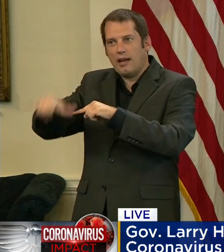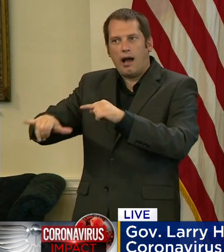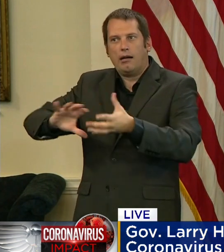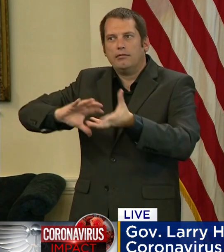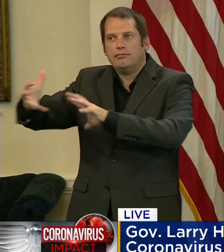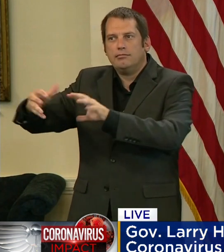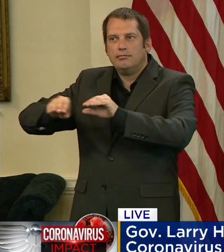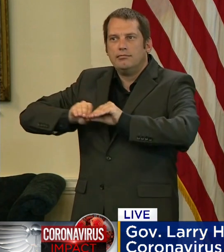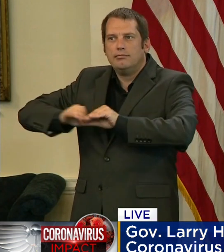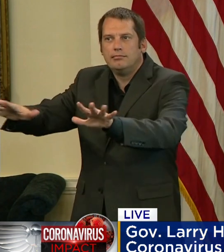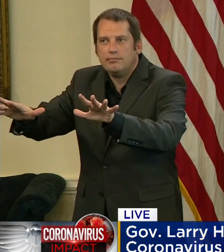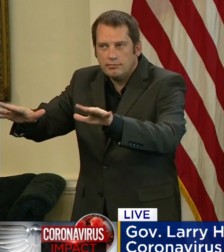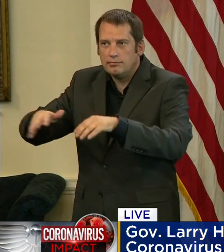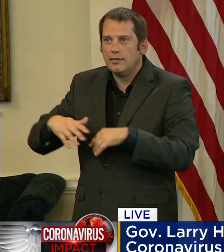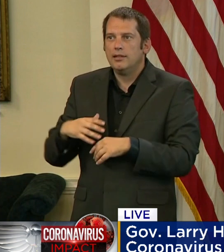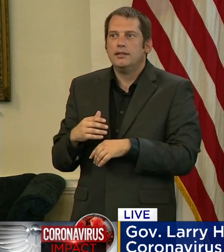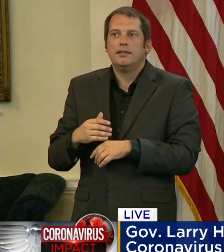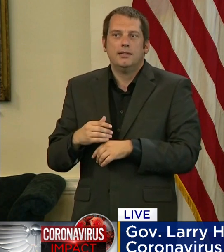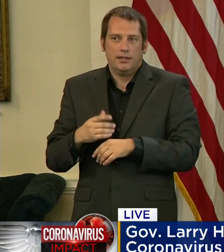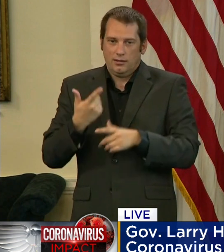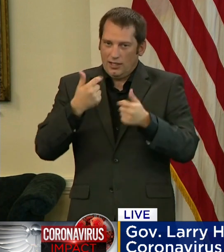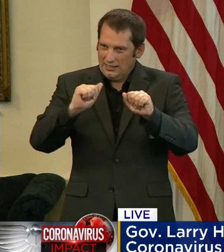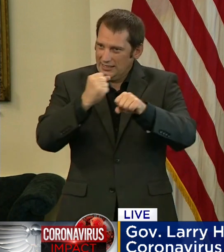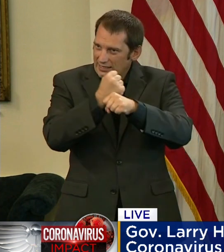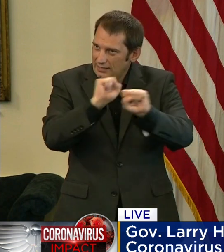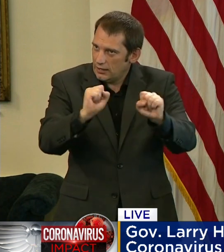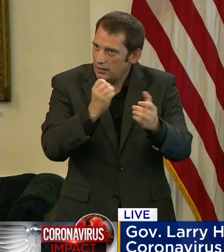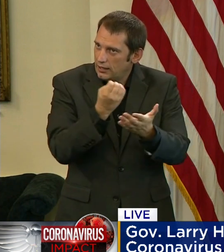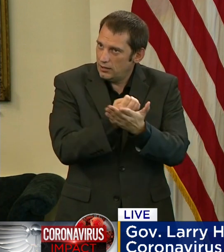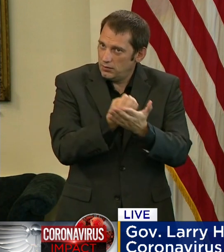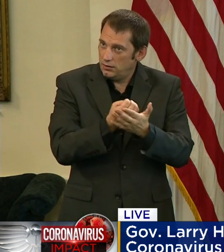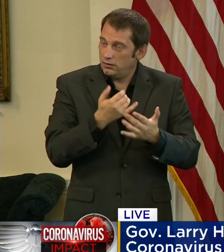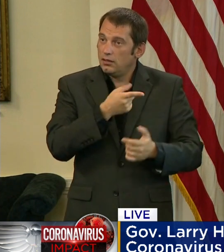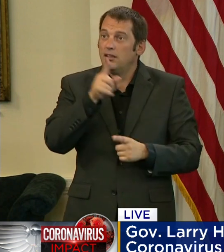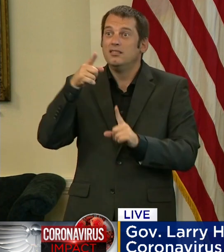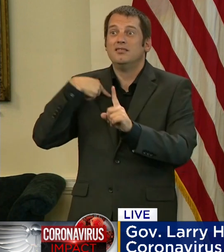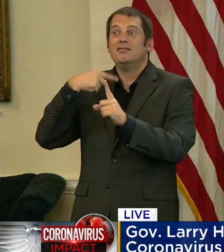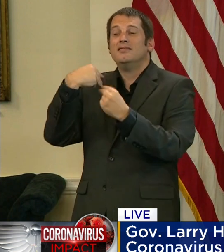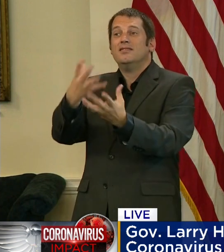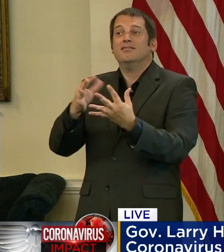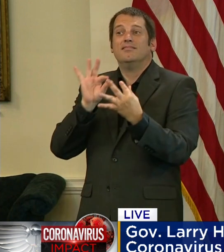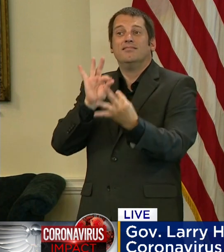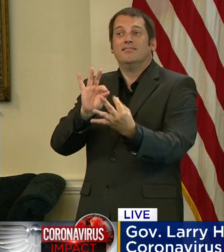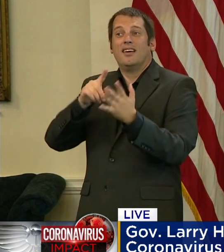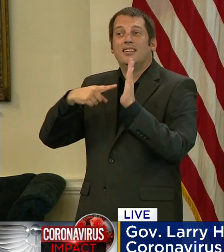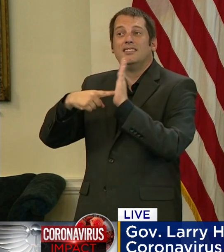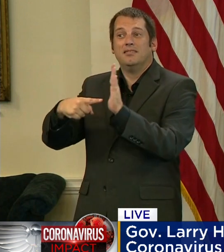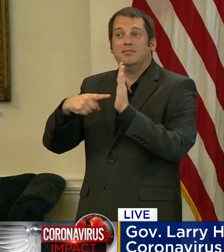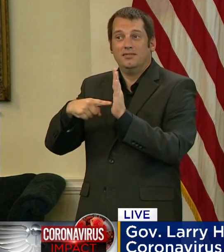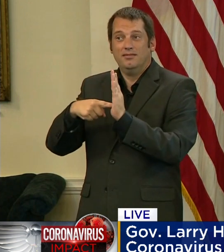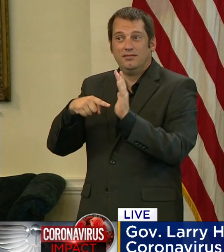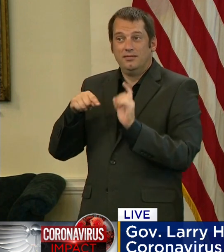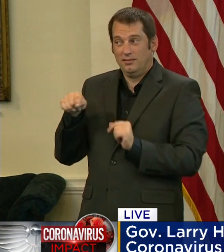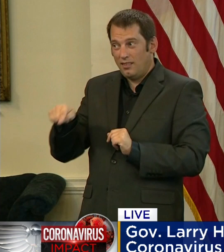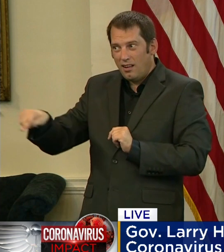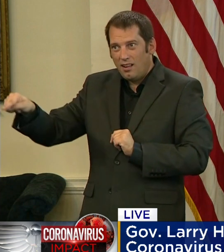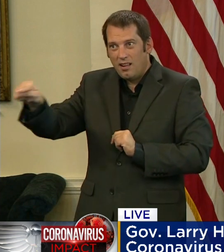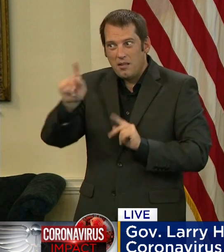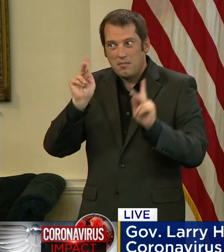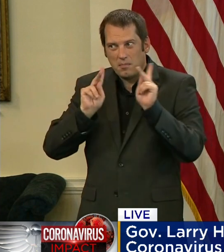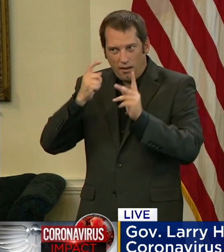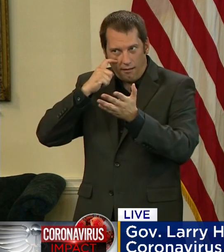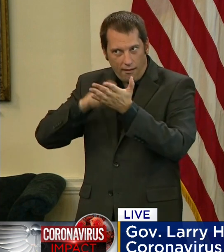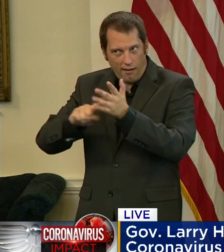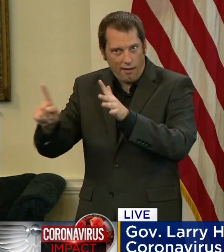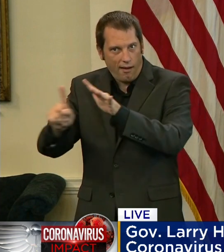safely, and today by detecting criminals who are trying to exploit innocent people for their own gain.